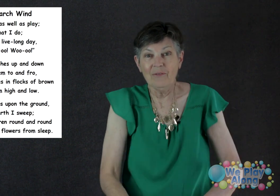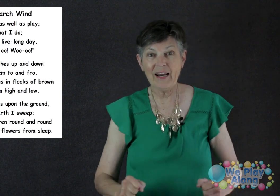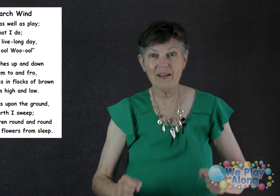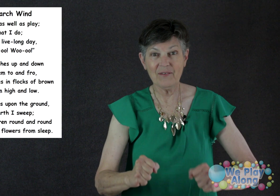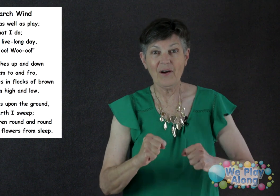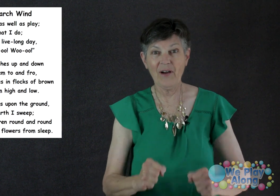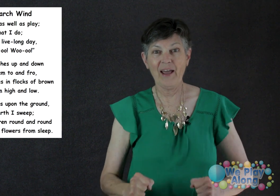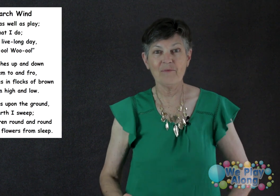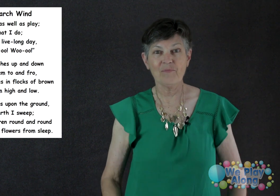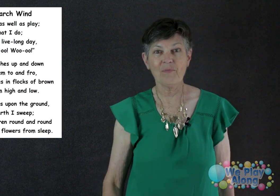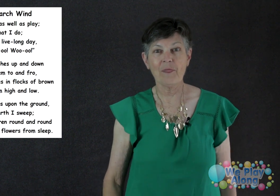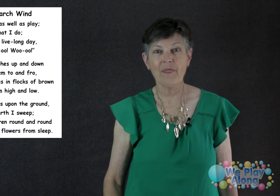ready? Okay.